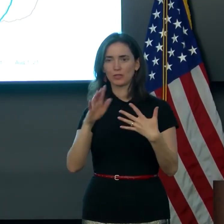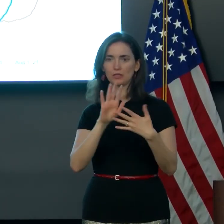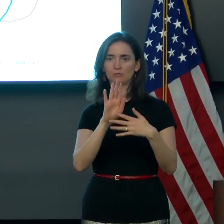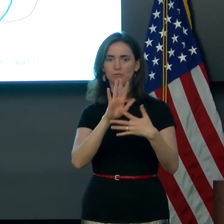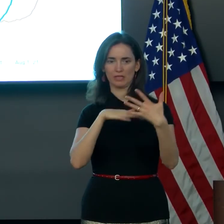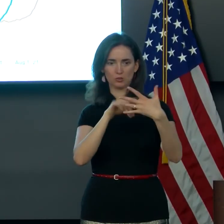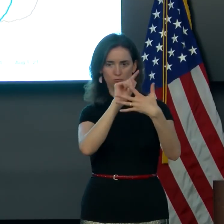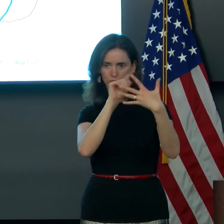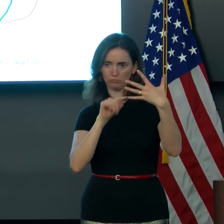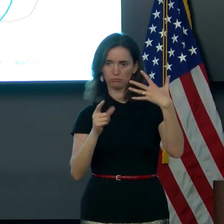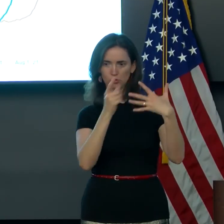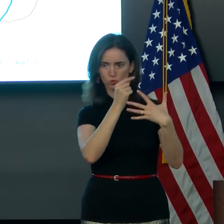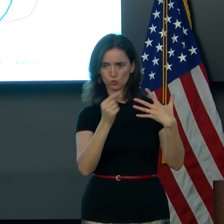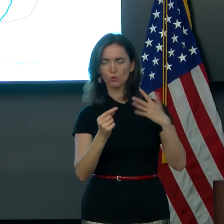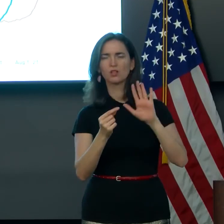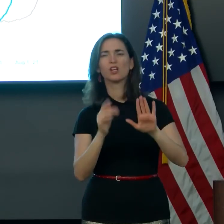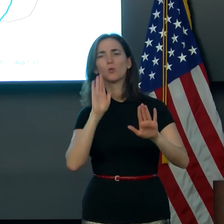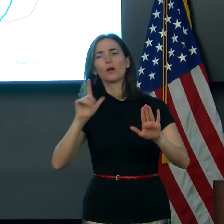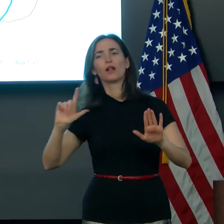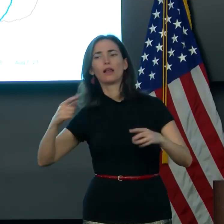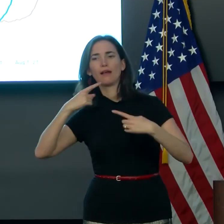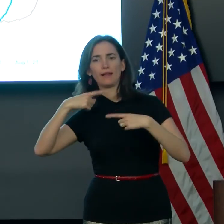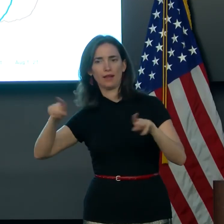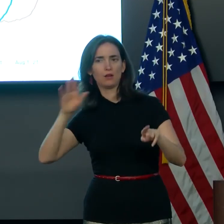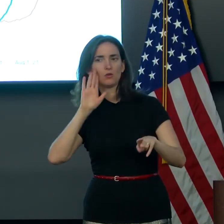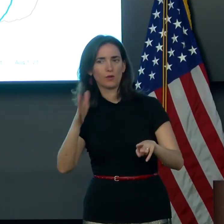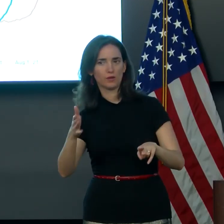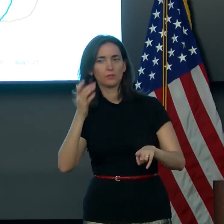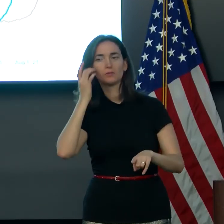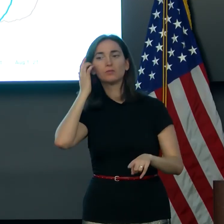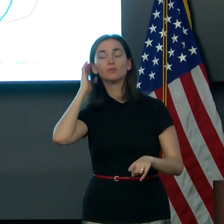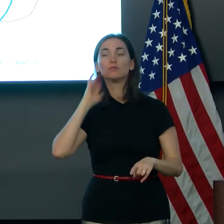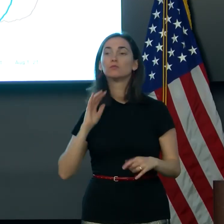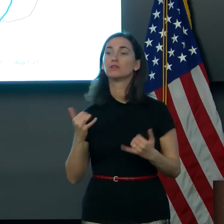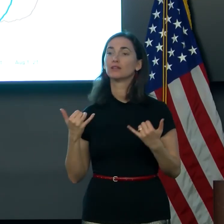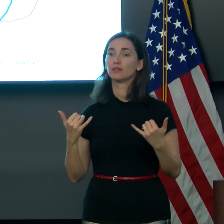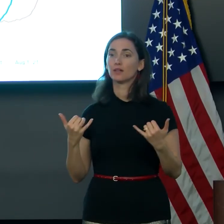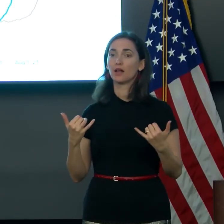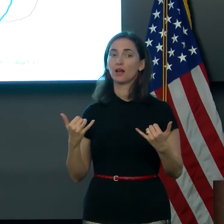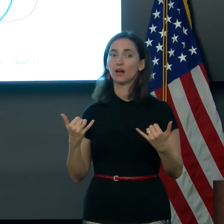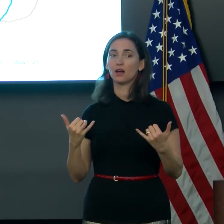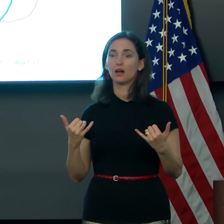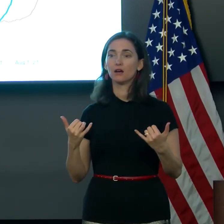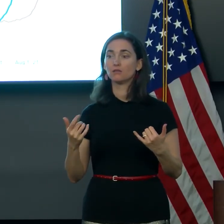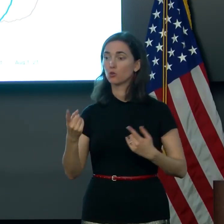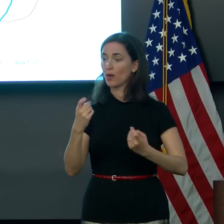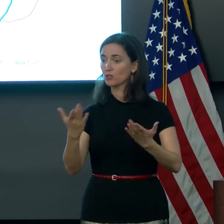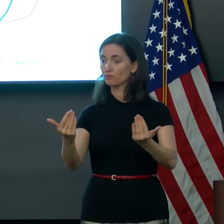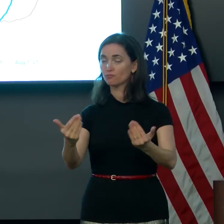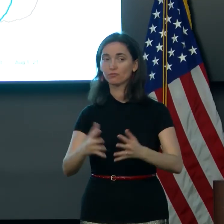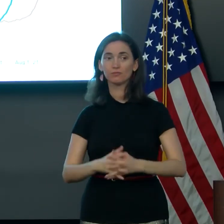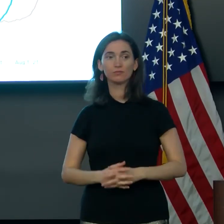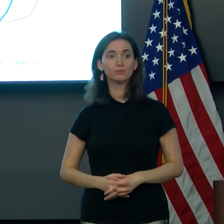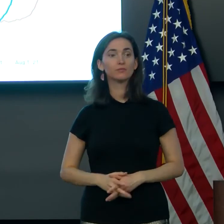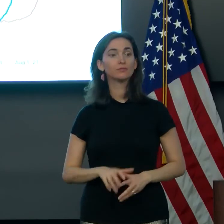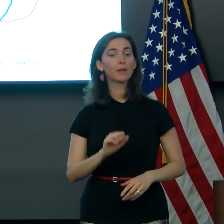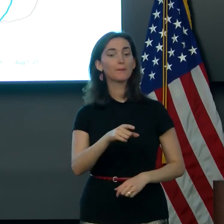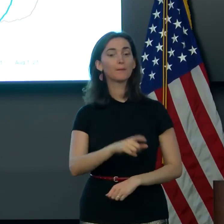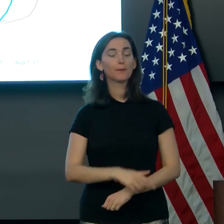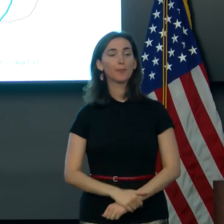on, and so we will announce that later. And right now, I will take some questions if you have them. Yes,